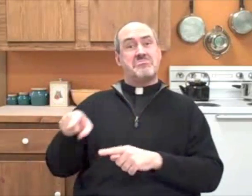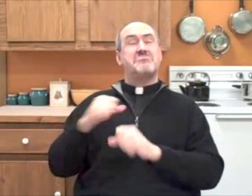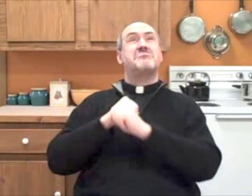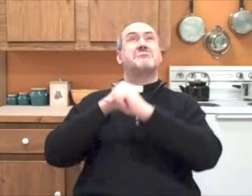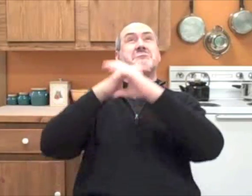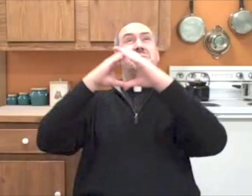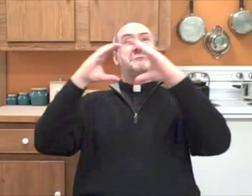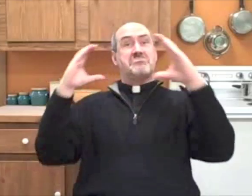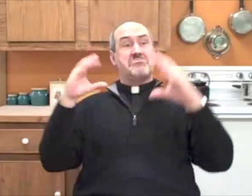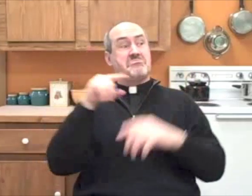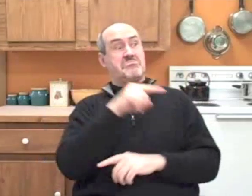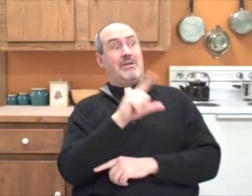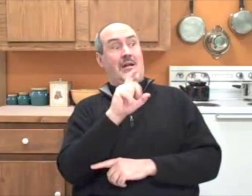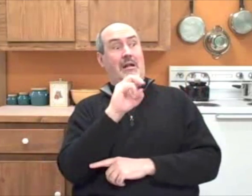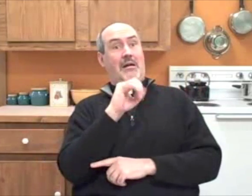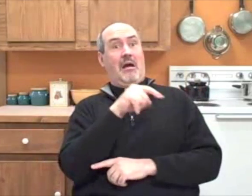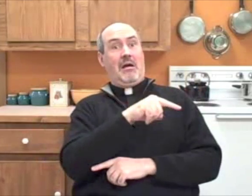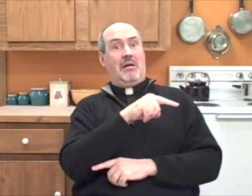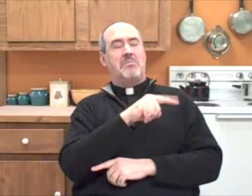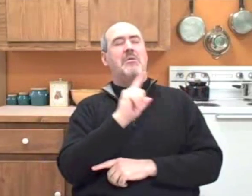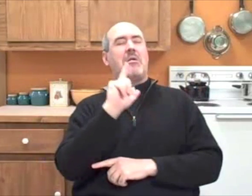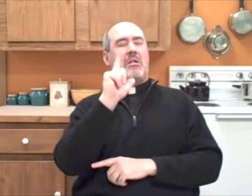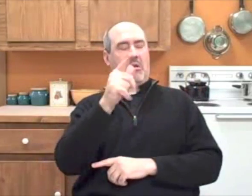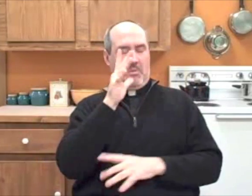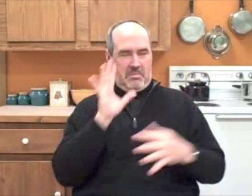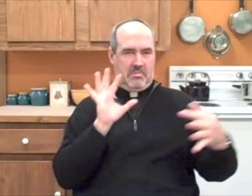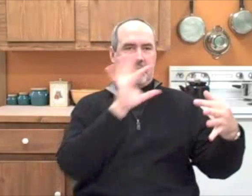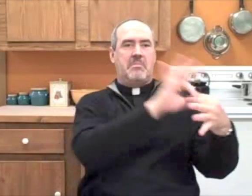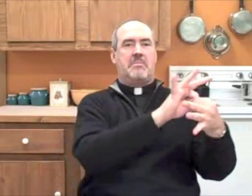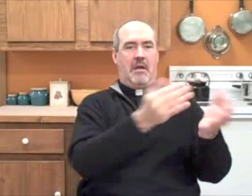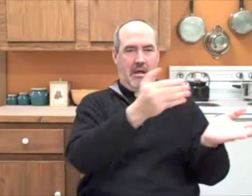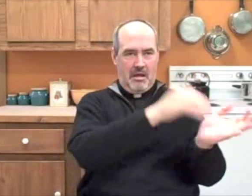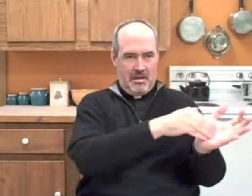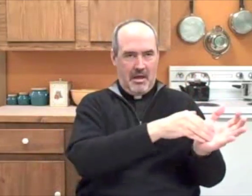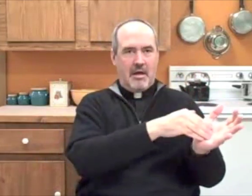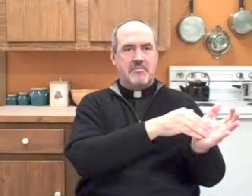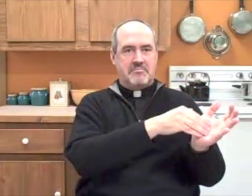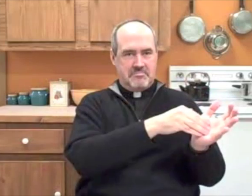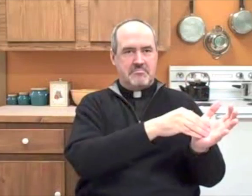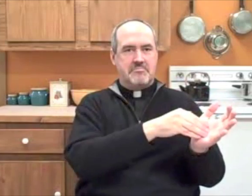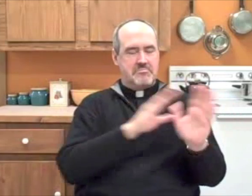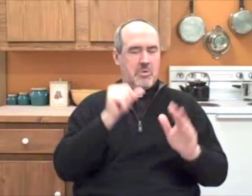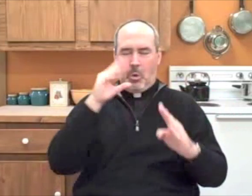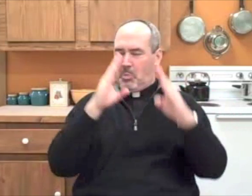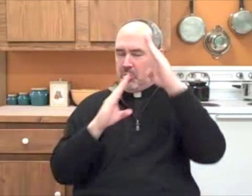that Leonie would end up joining another order very soon, and for them not to worry.